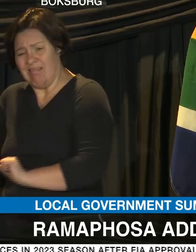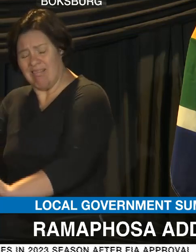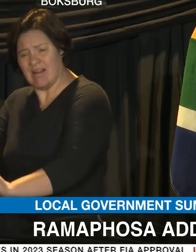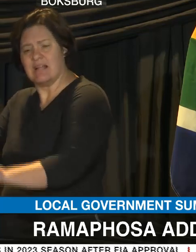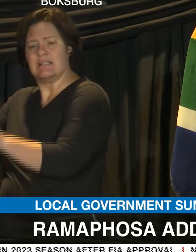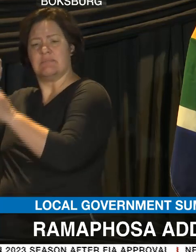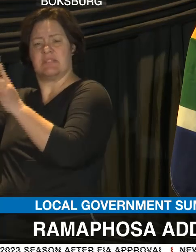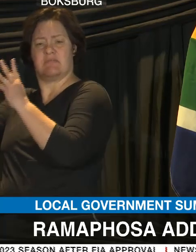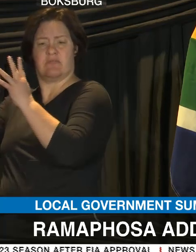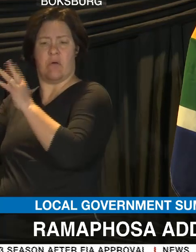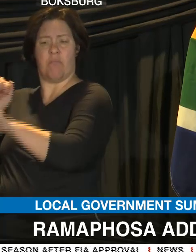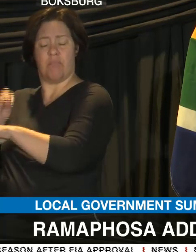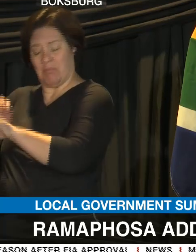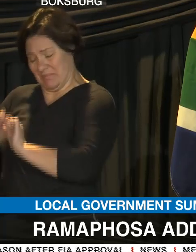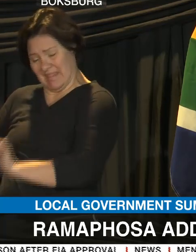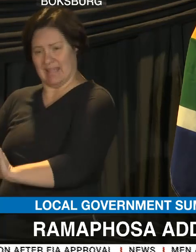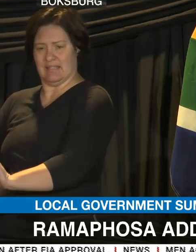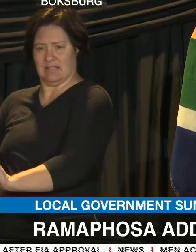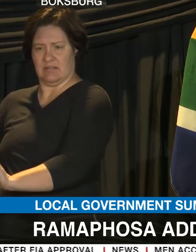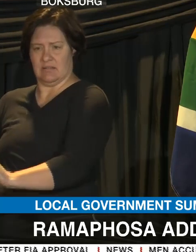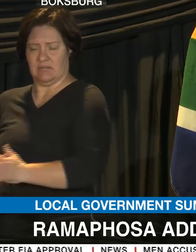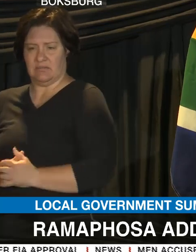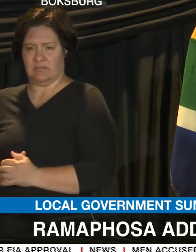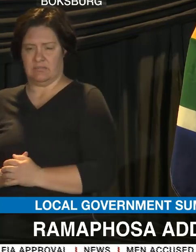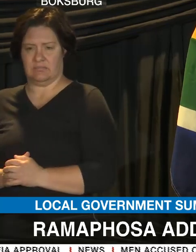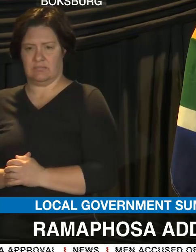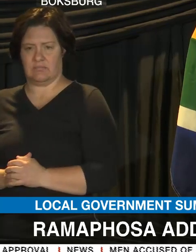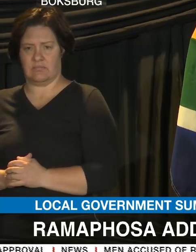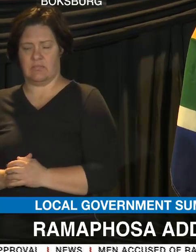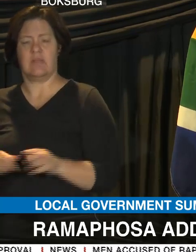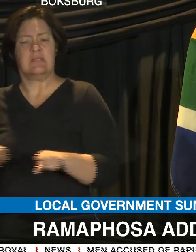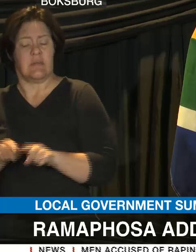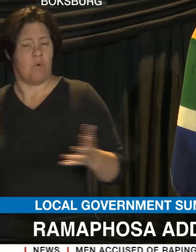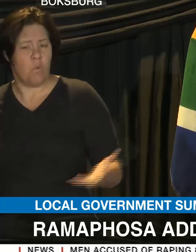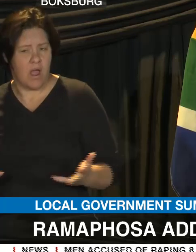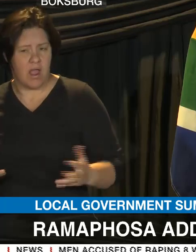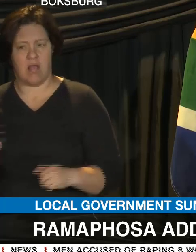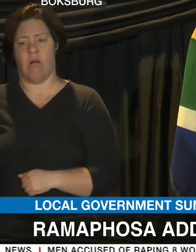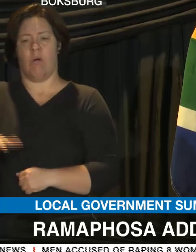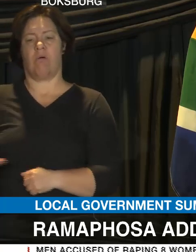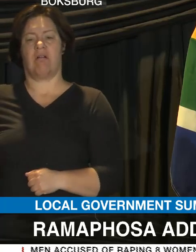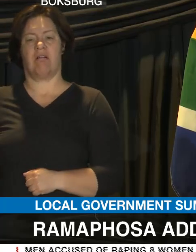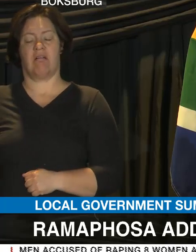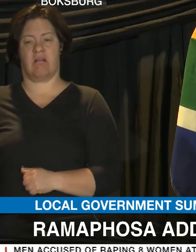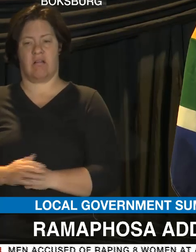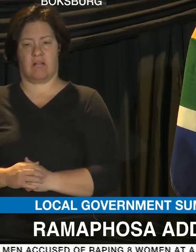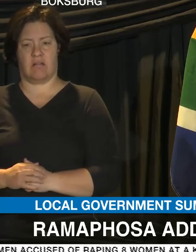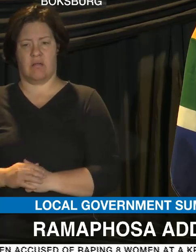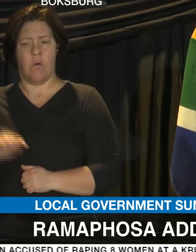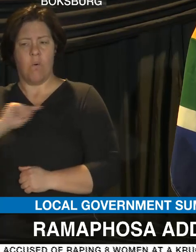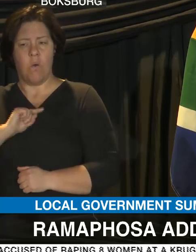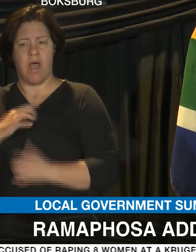ever-changing problems and issues at the local level. It is this